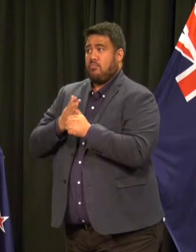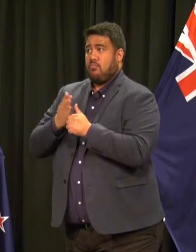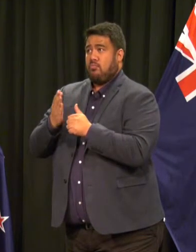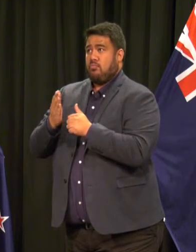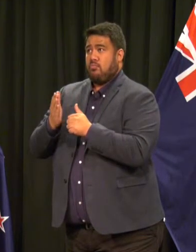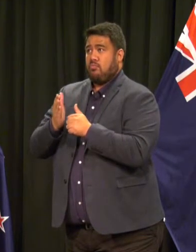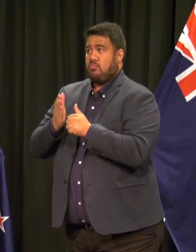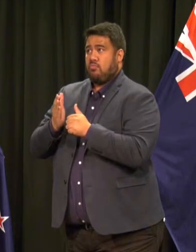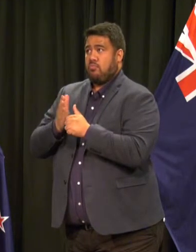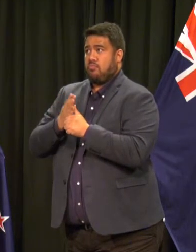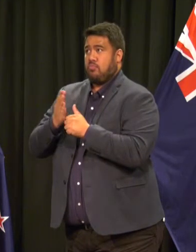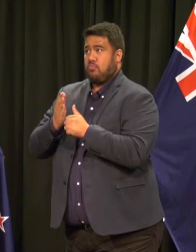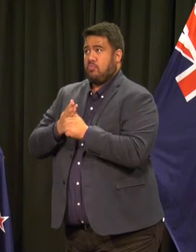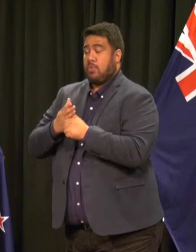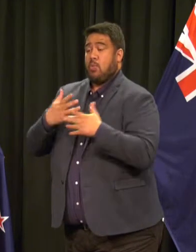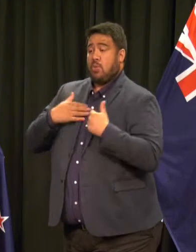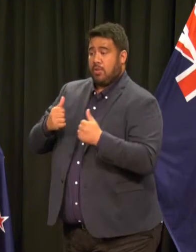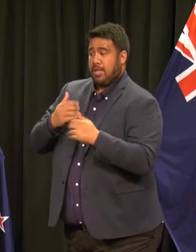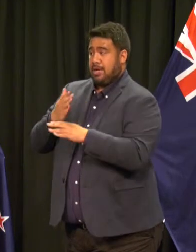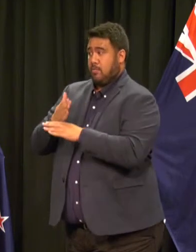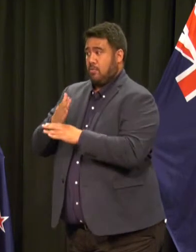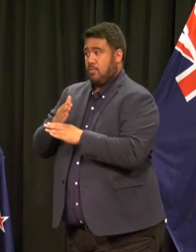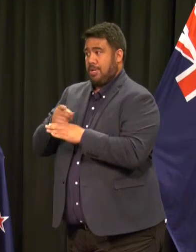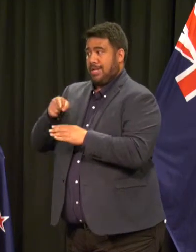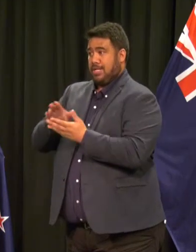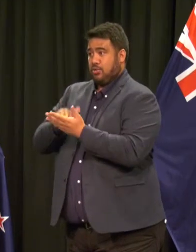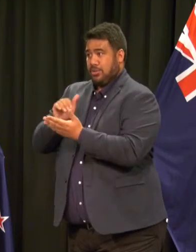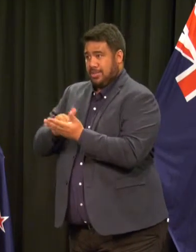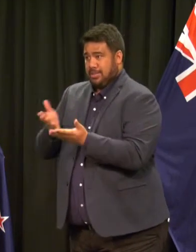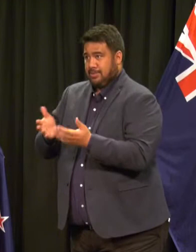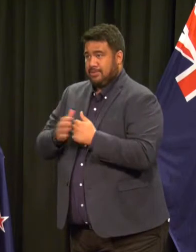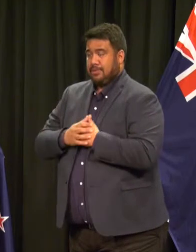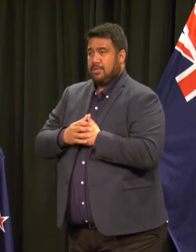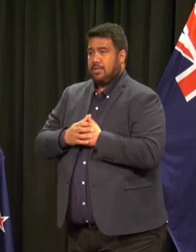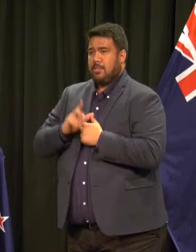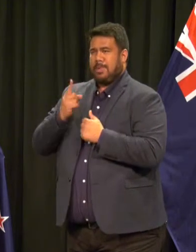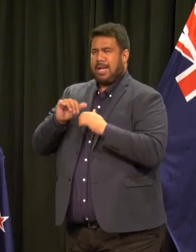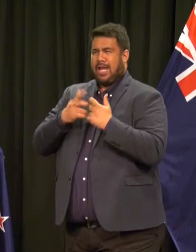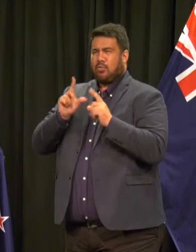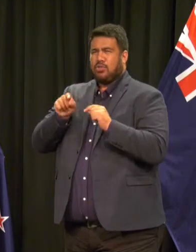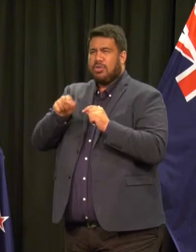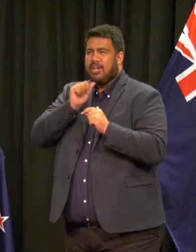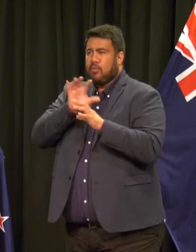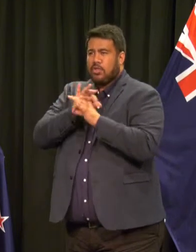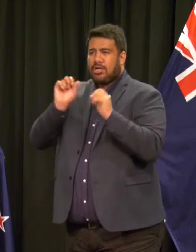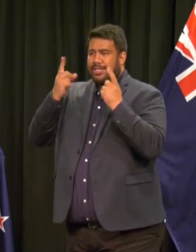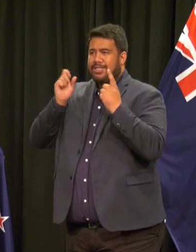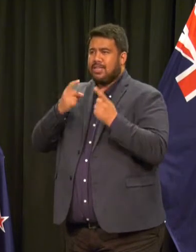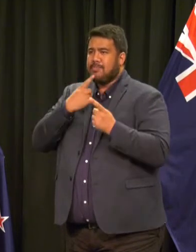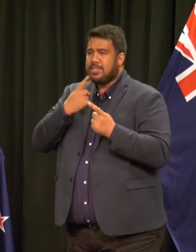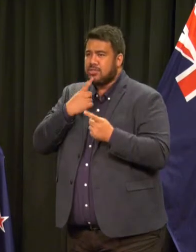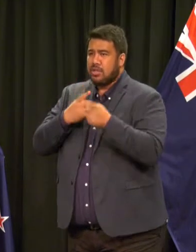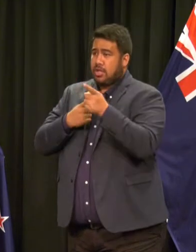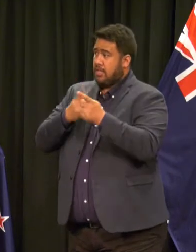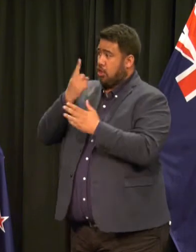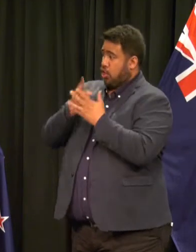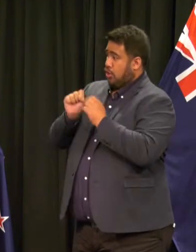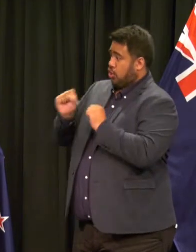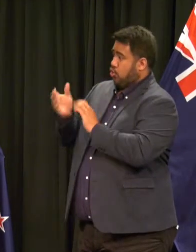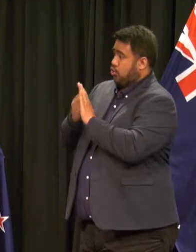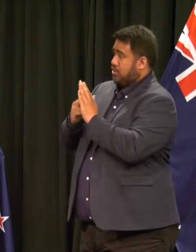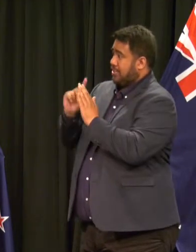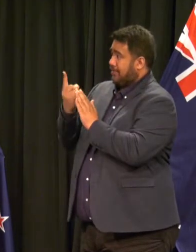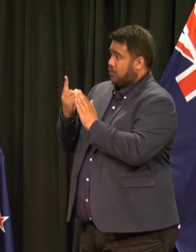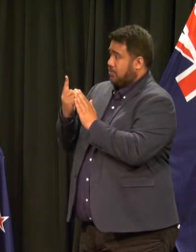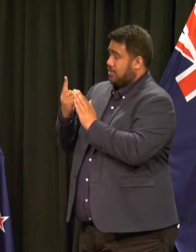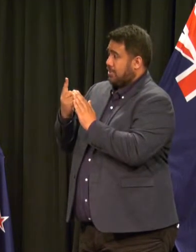wealth and employment, how are we going to make it if we don't understand that message? Is it the view of the entire government or just New Zealand First? It's the